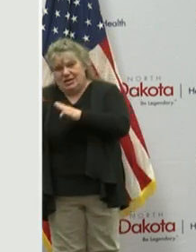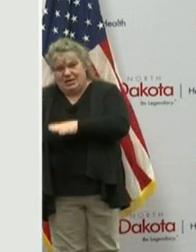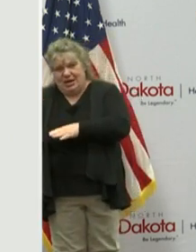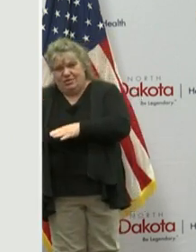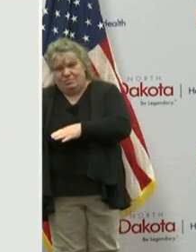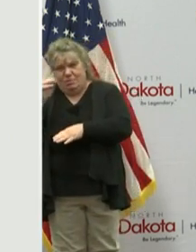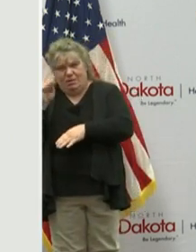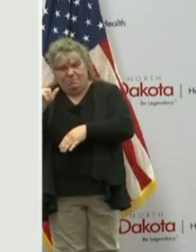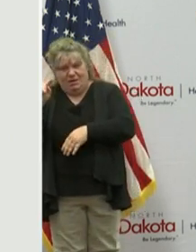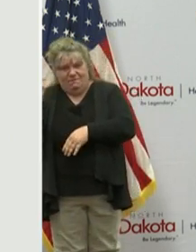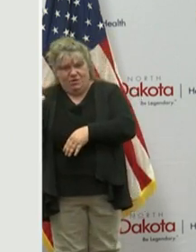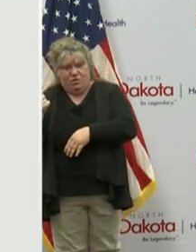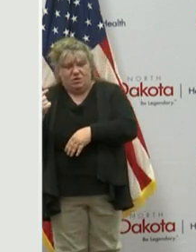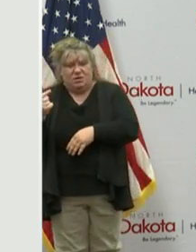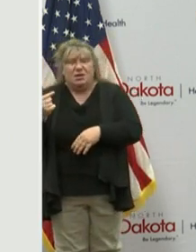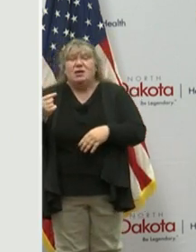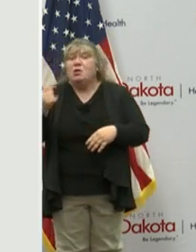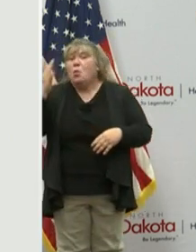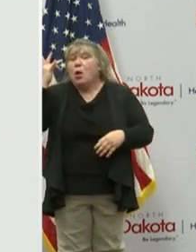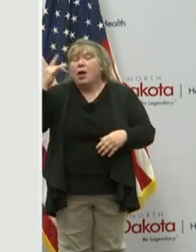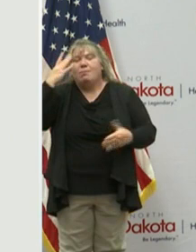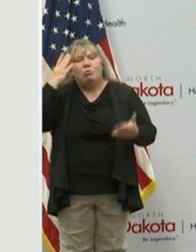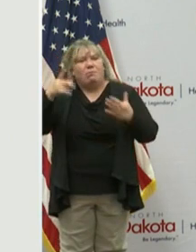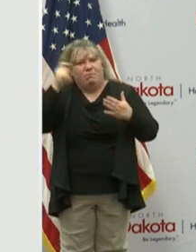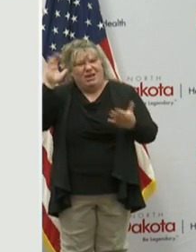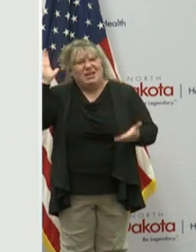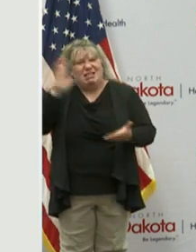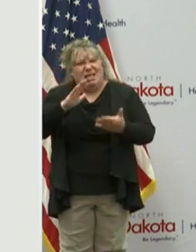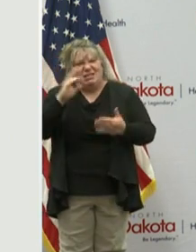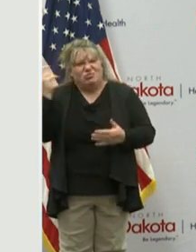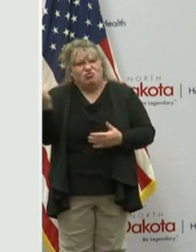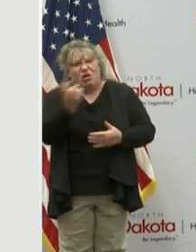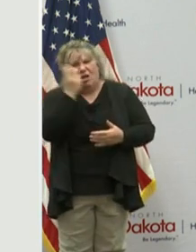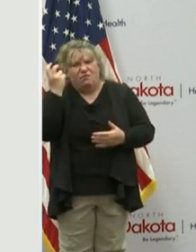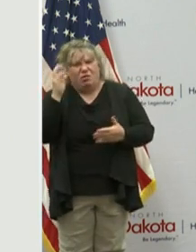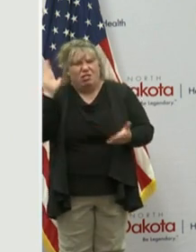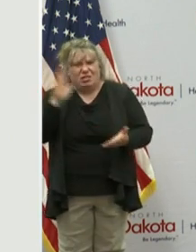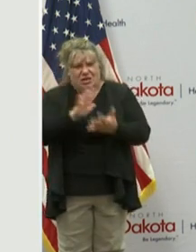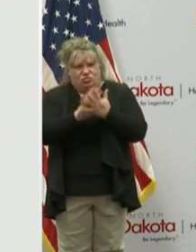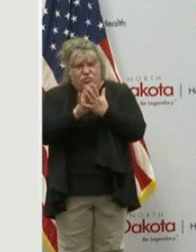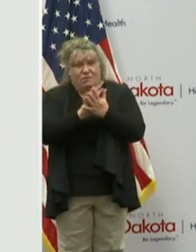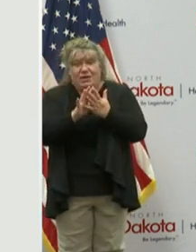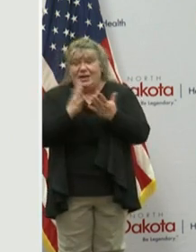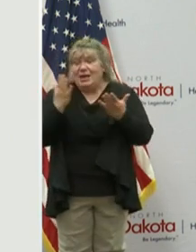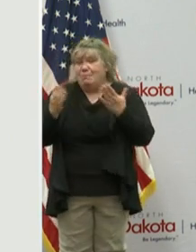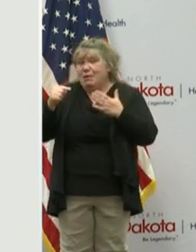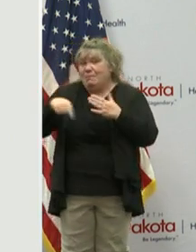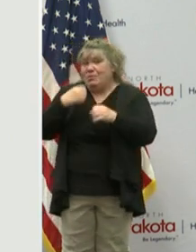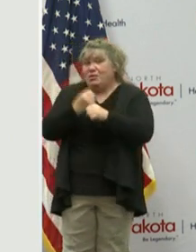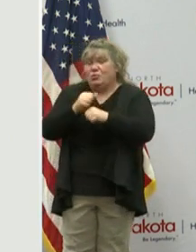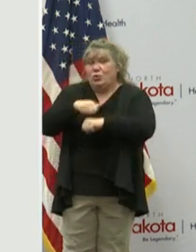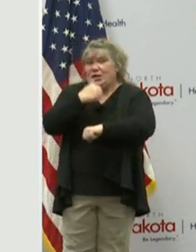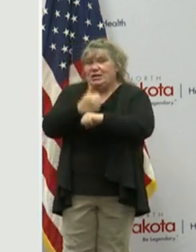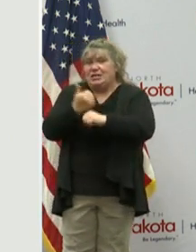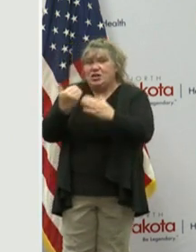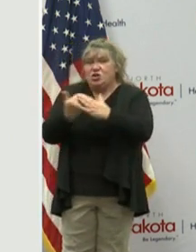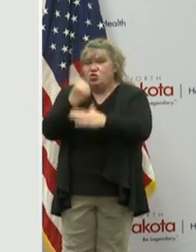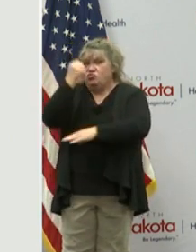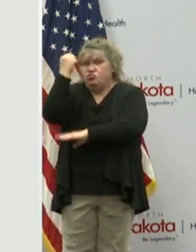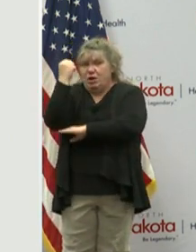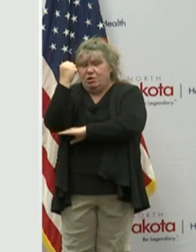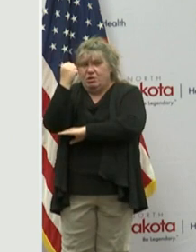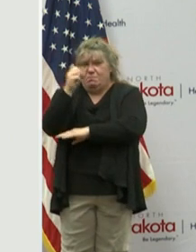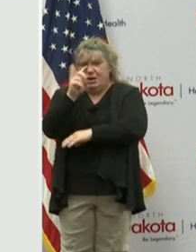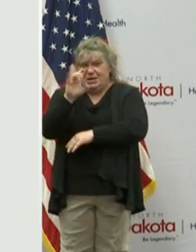people having less physical travel during this time. So again, perhaps this year we can set a new record by the